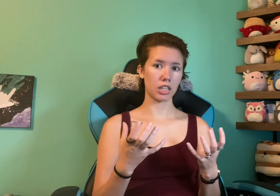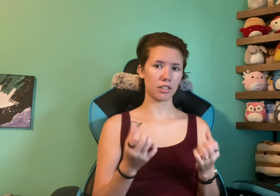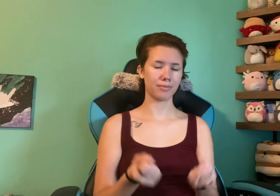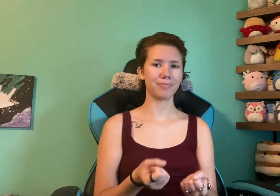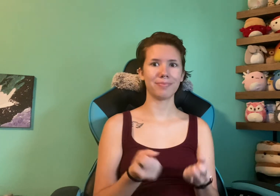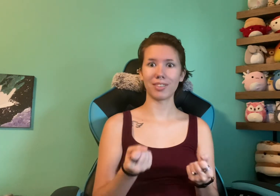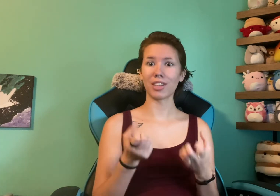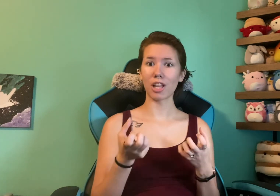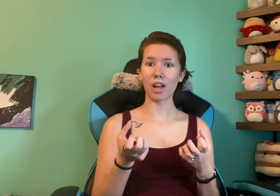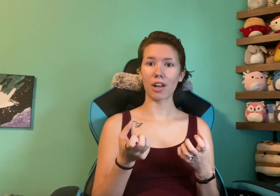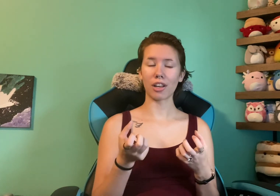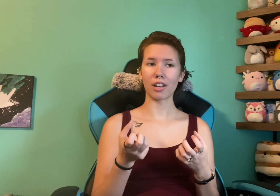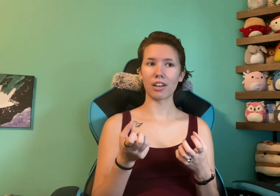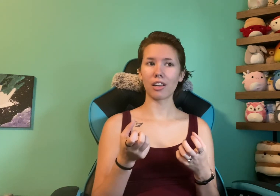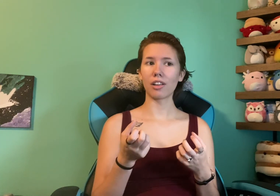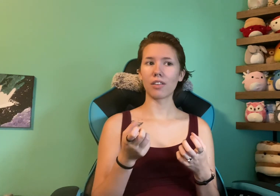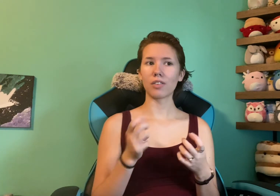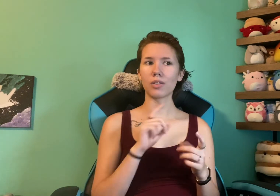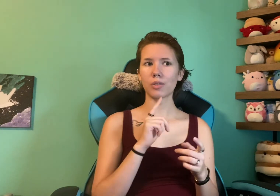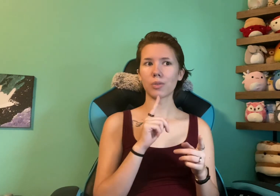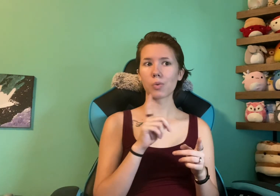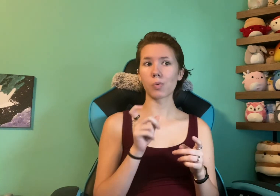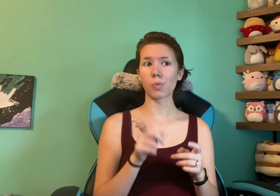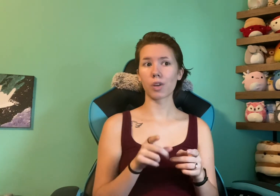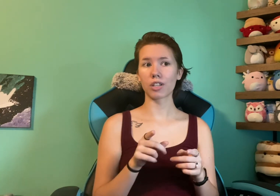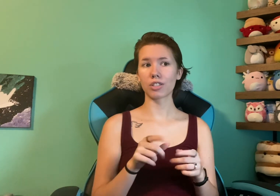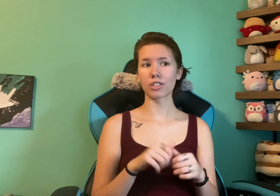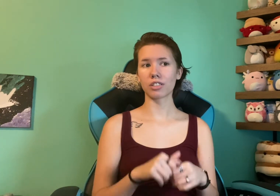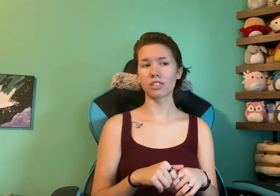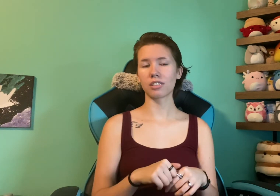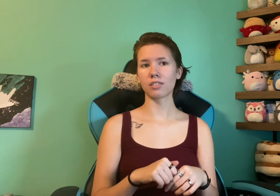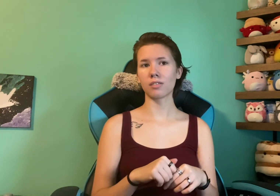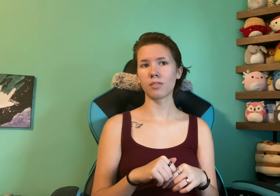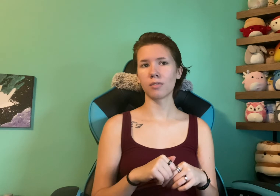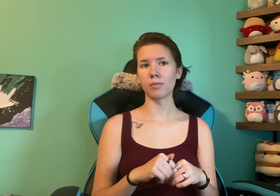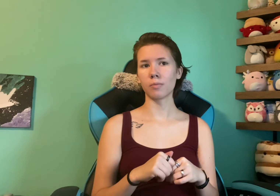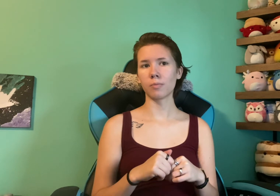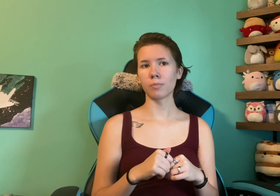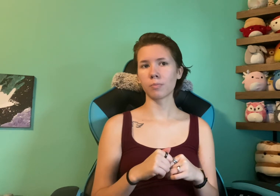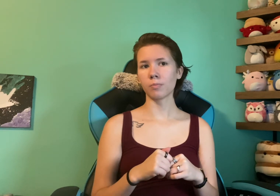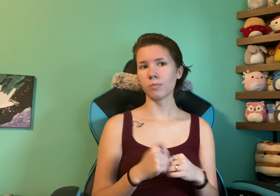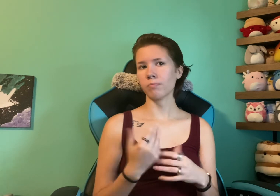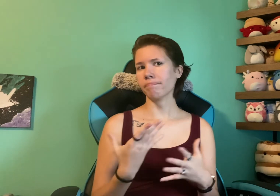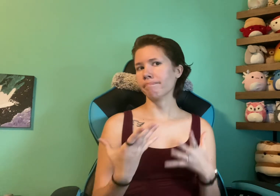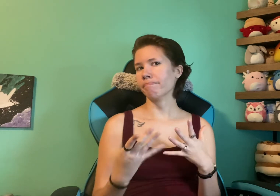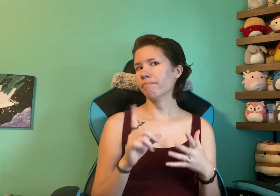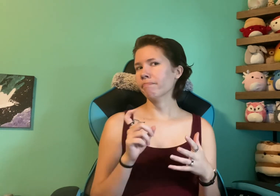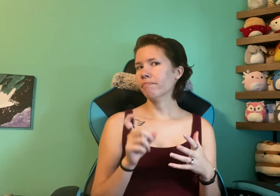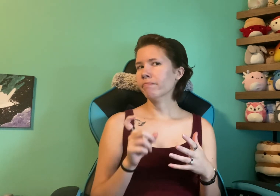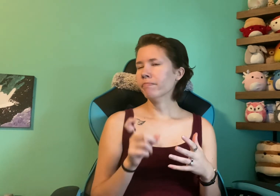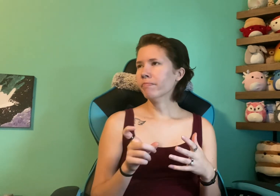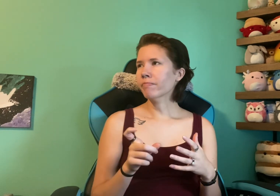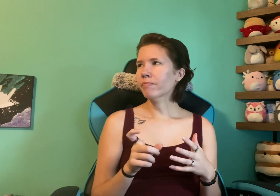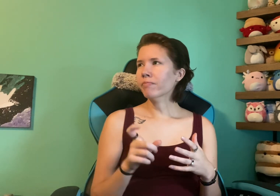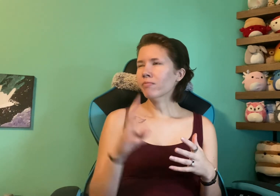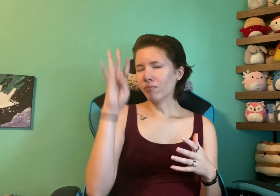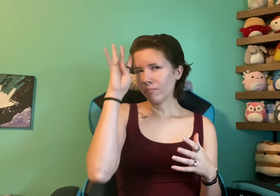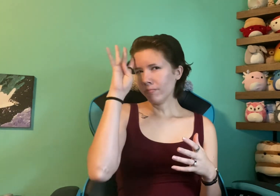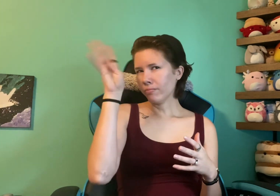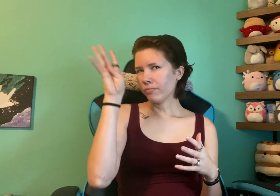in the listening section as well as in the reading might require you to make inferences.